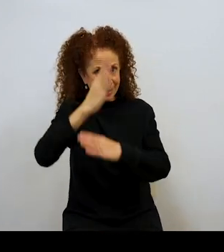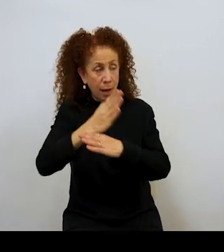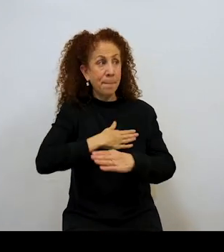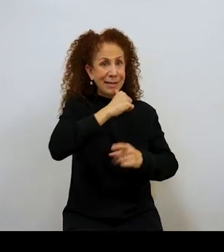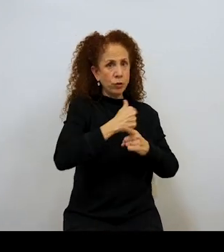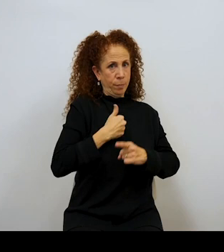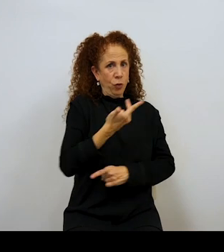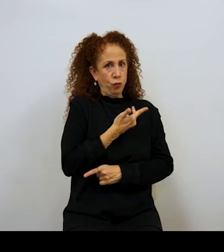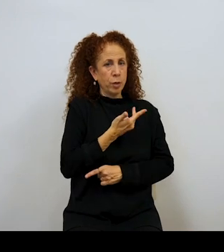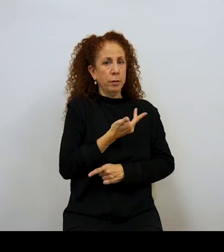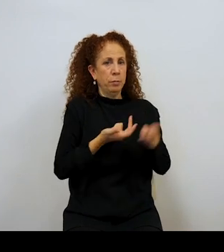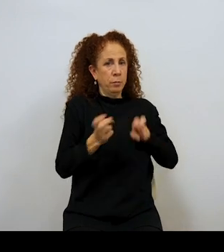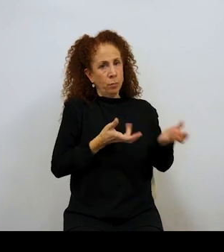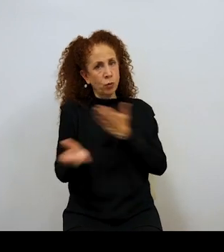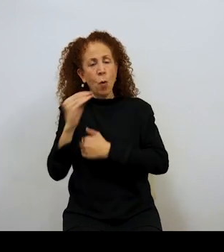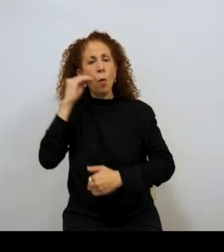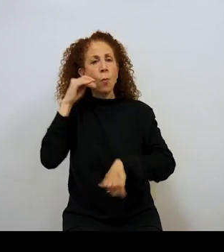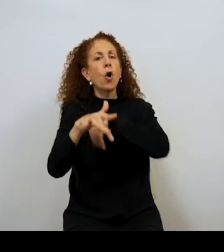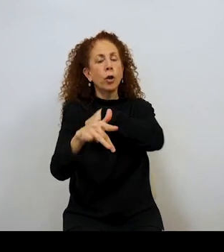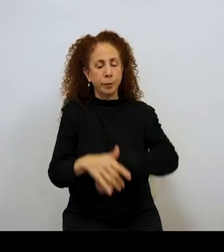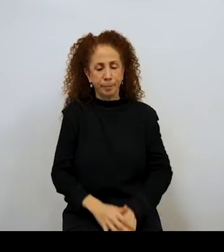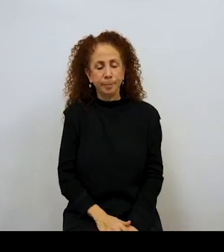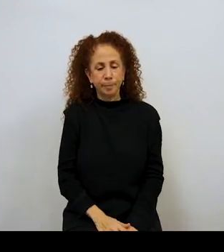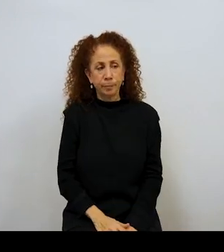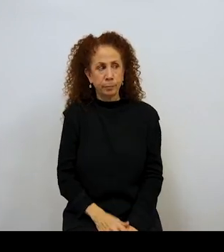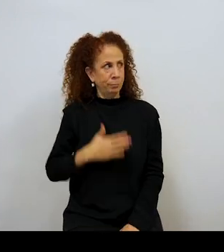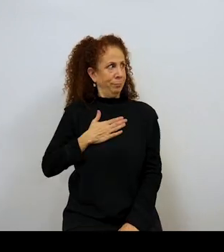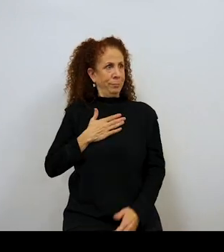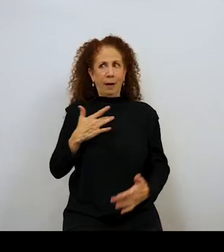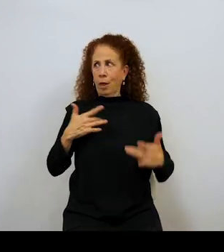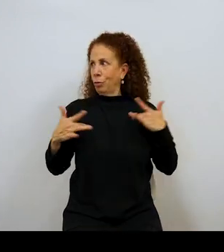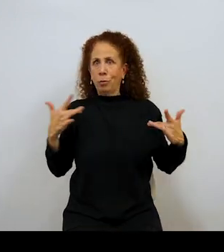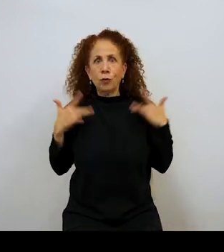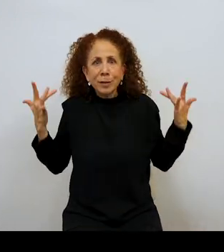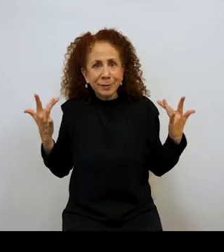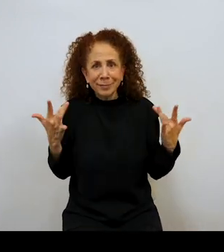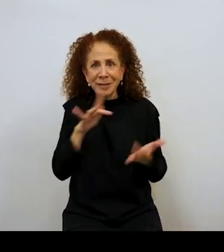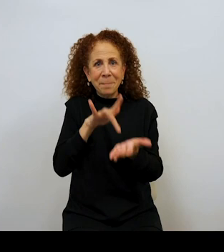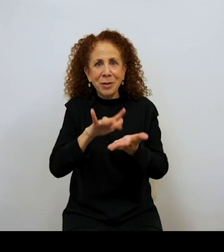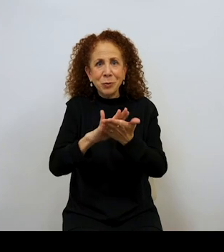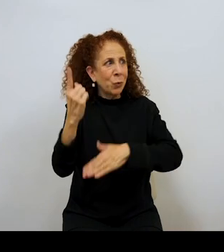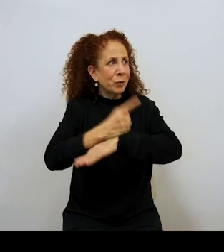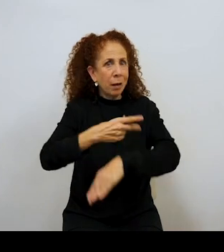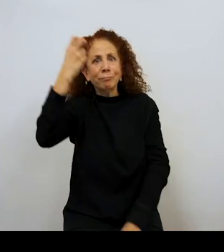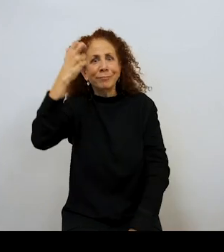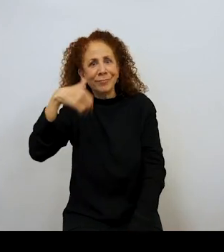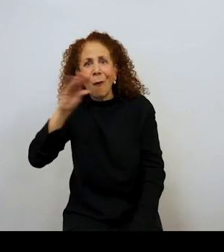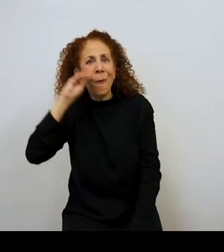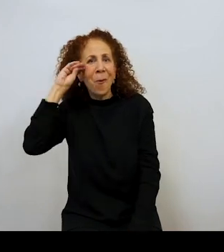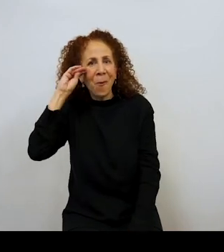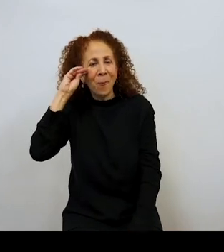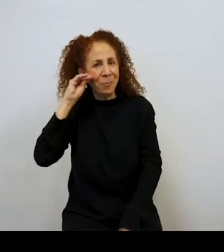sister and me, from school and take us home early. And to me, it was the most thrilling thing to be sort of mm-hmm. in the middle of the school day,